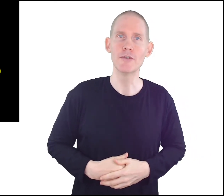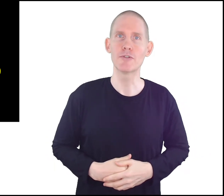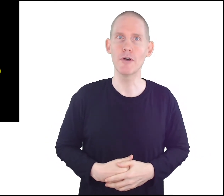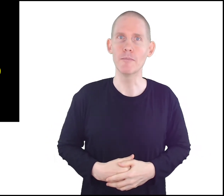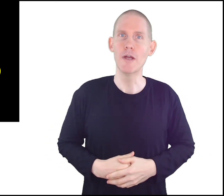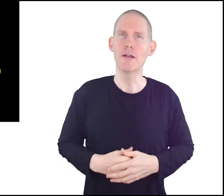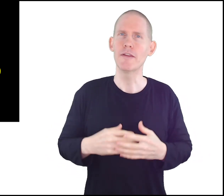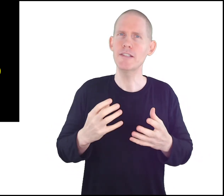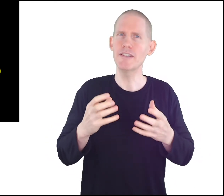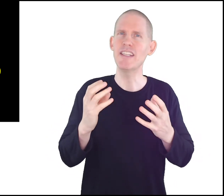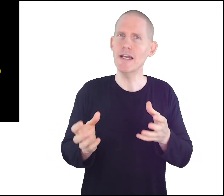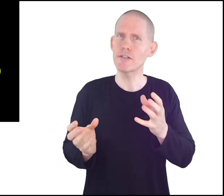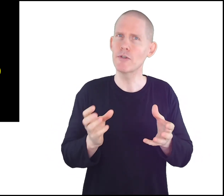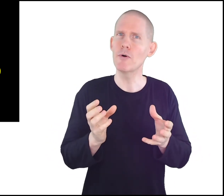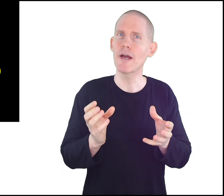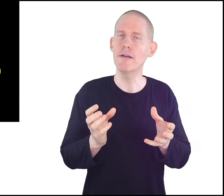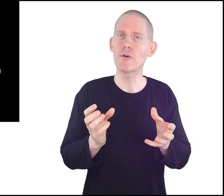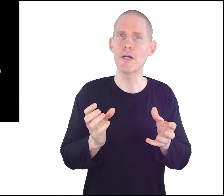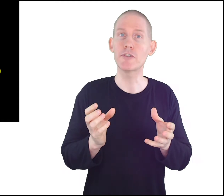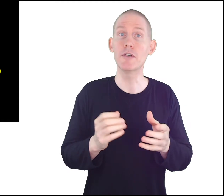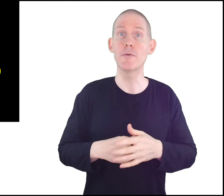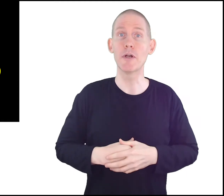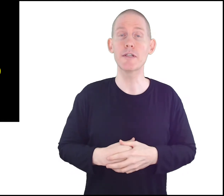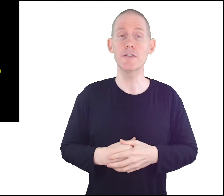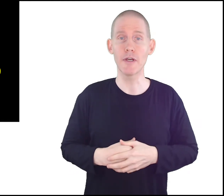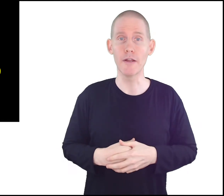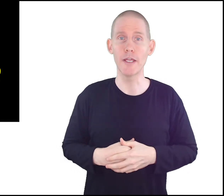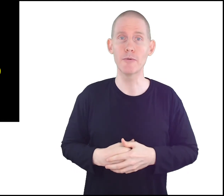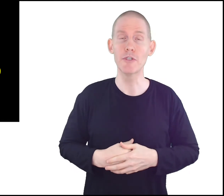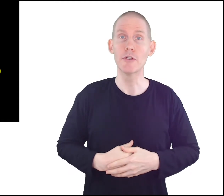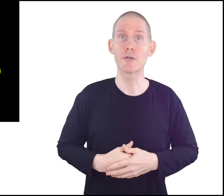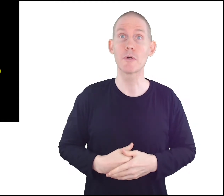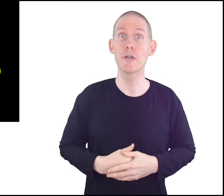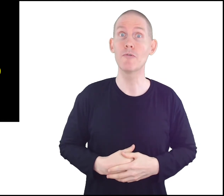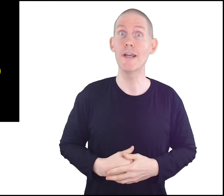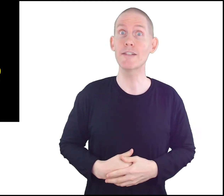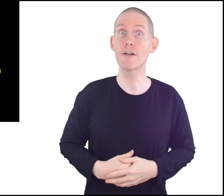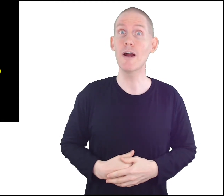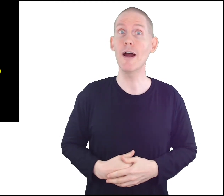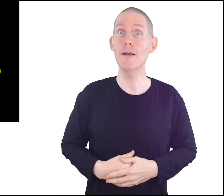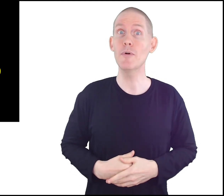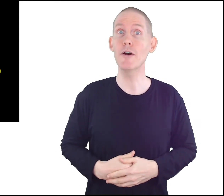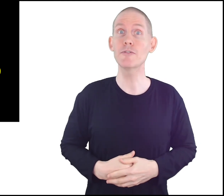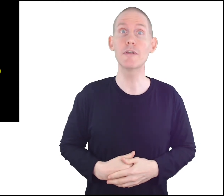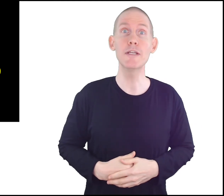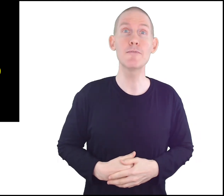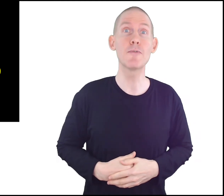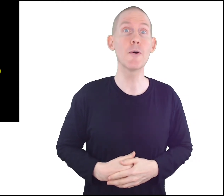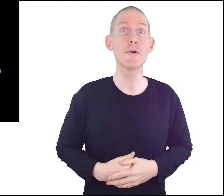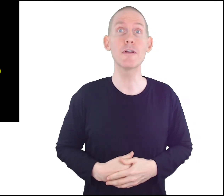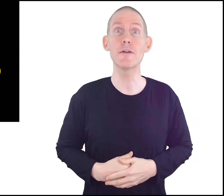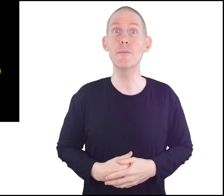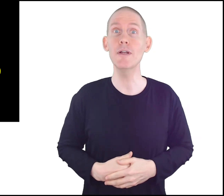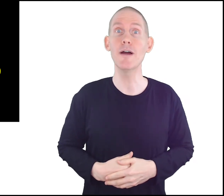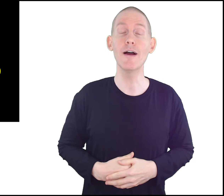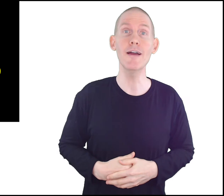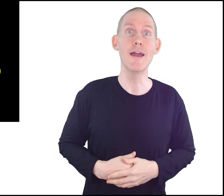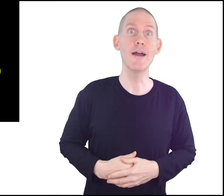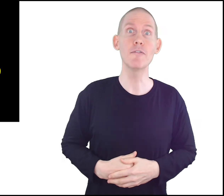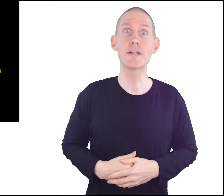So this is a yes-no kind of question in American Sign Language. So we're going to raise our eyebrows, lean forward a little bit. Have like this